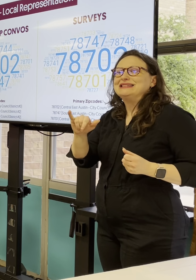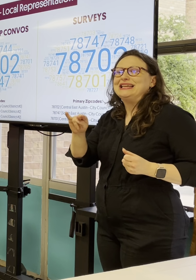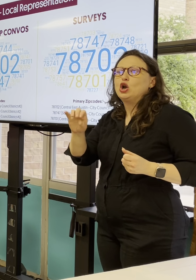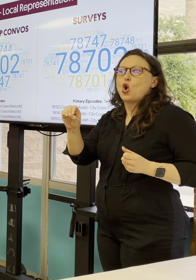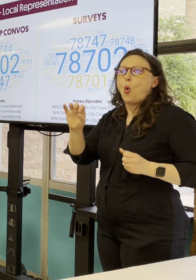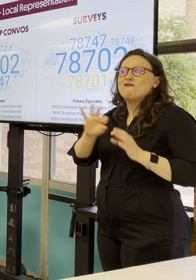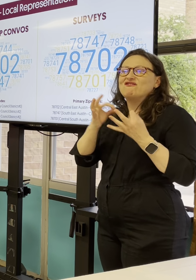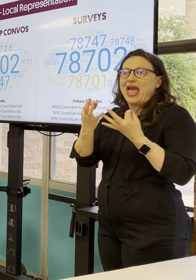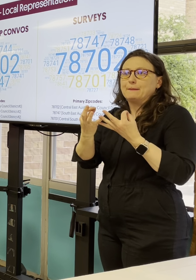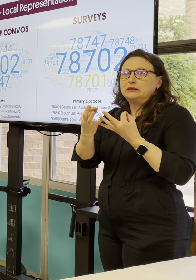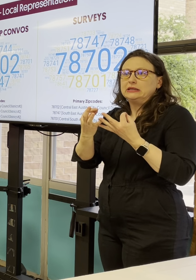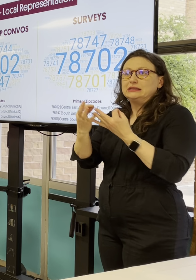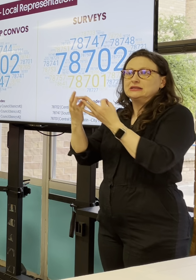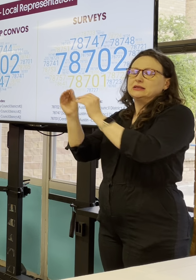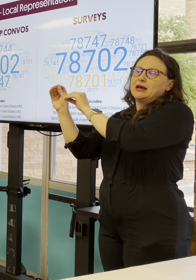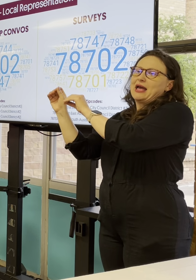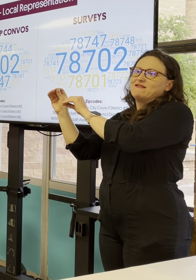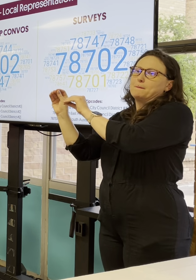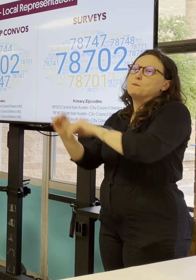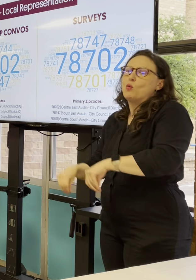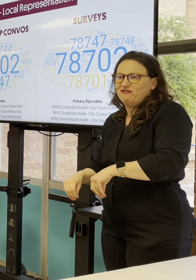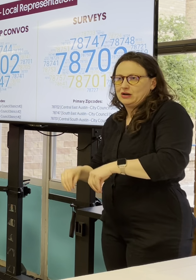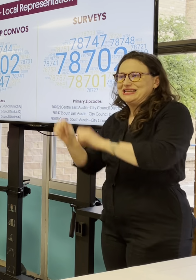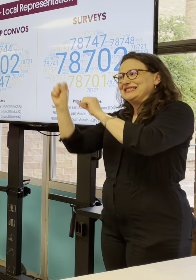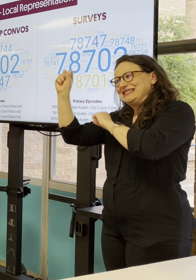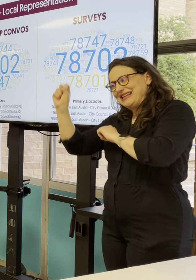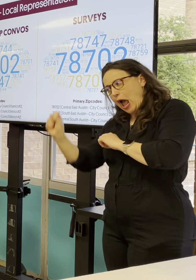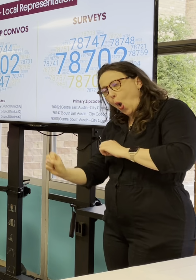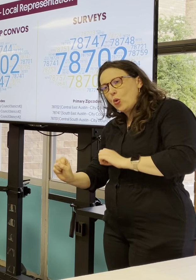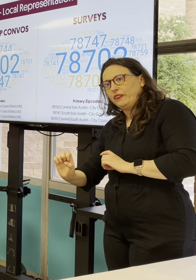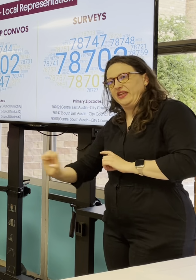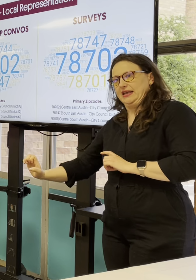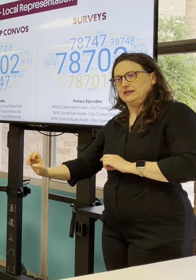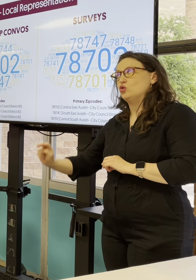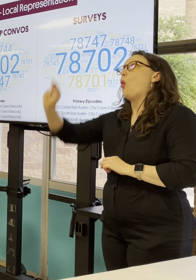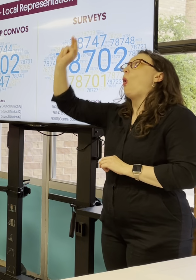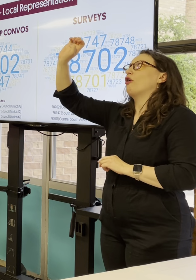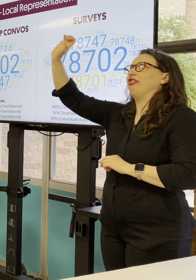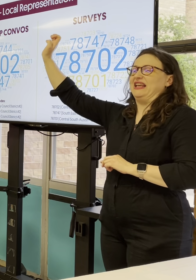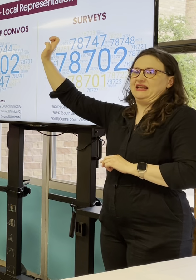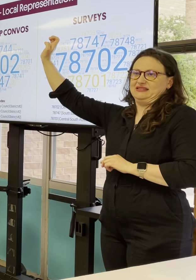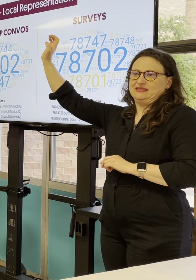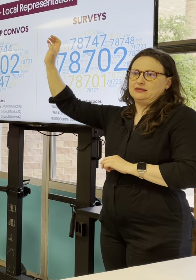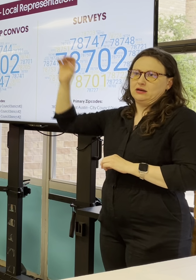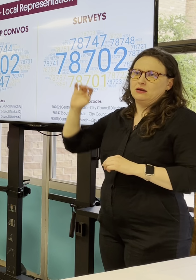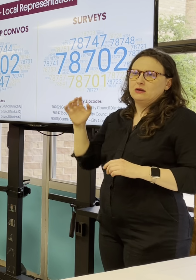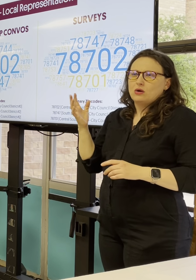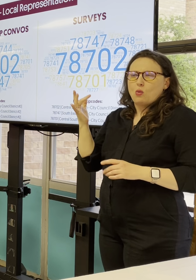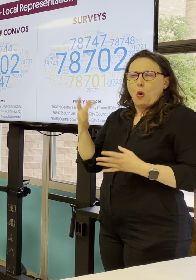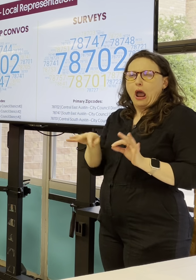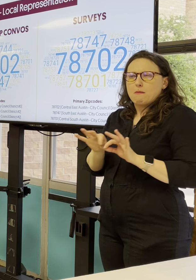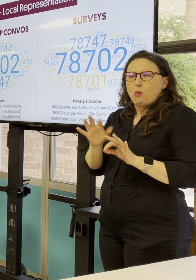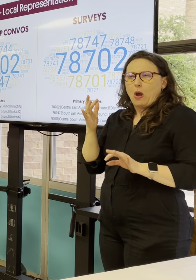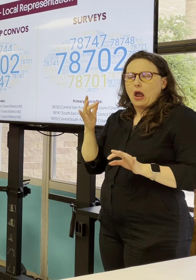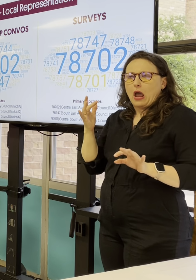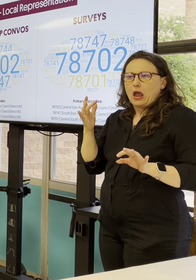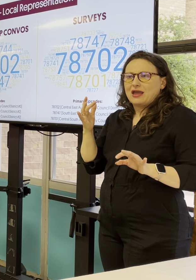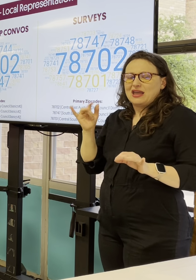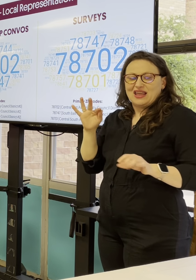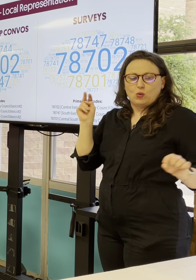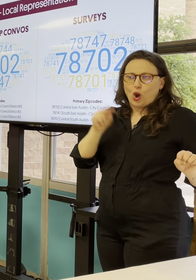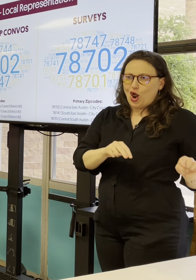moved southeast, northeast, or many of them reside in the Eastern Crescent. And why that's important is because if you look at